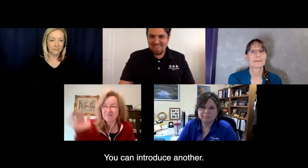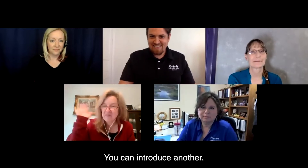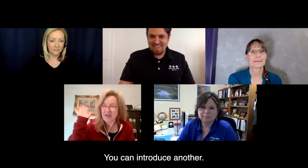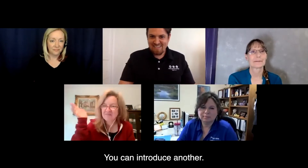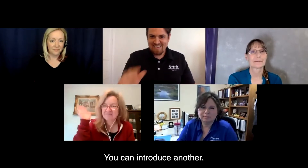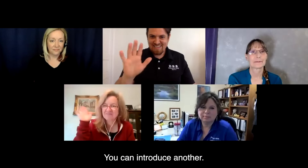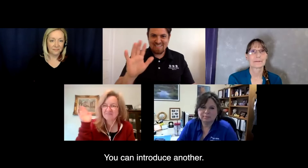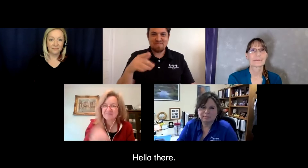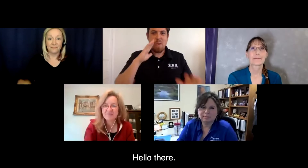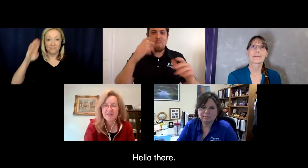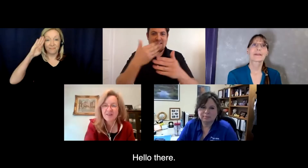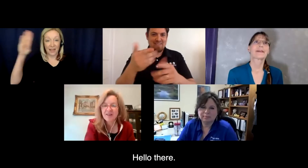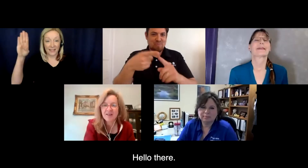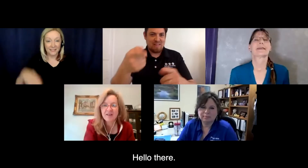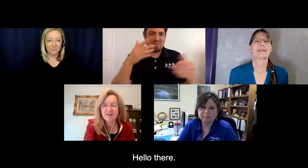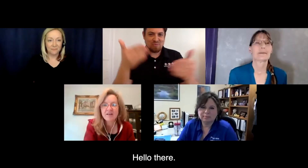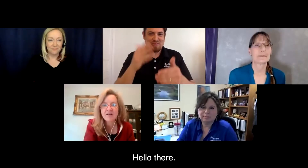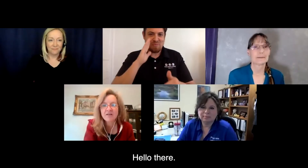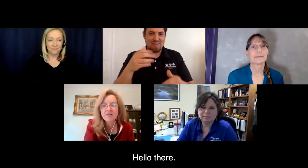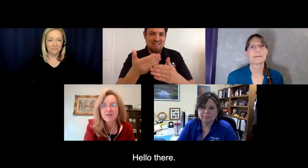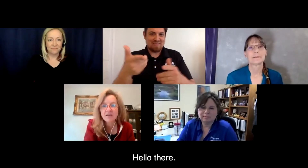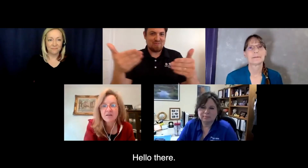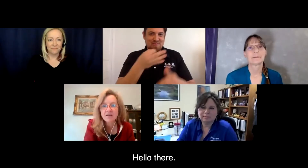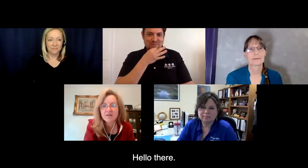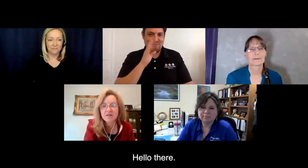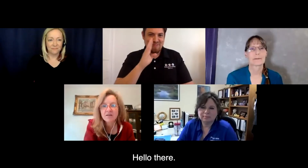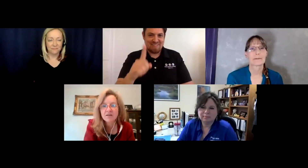You can introduce yourself. Hello there.